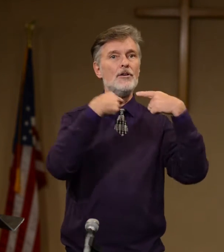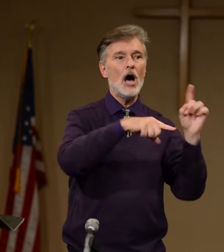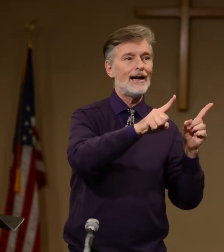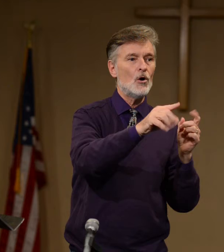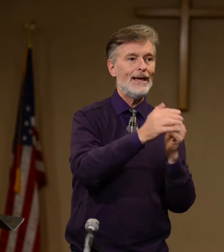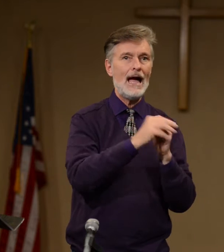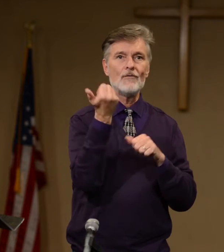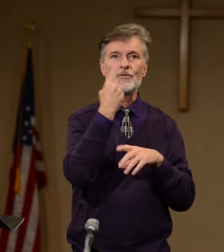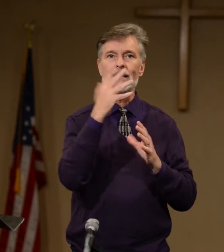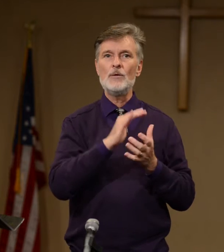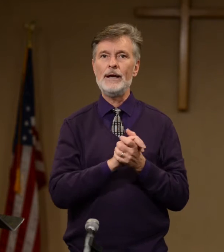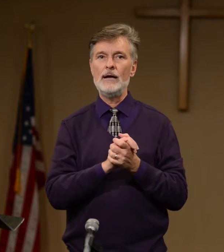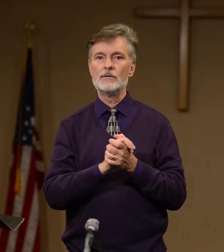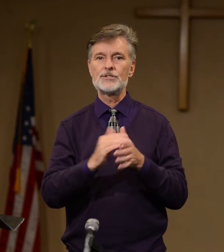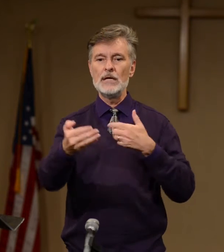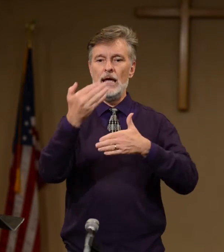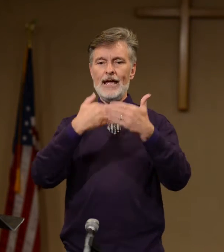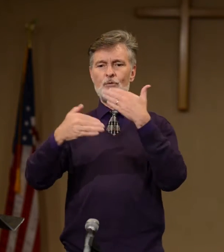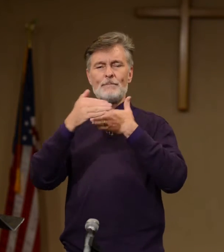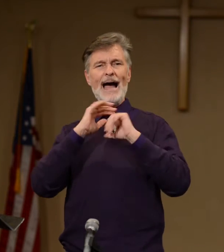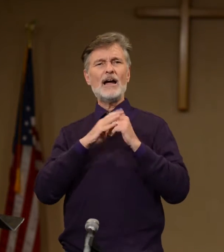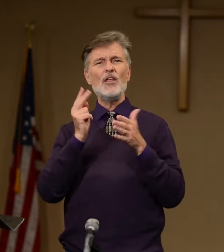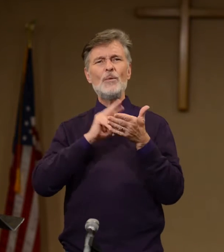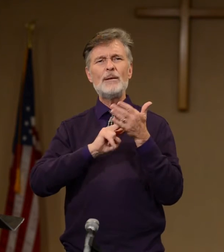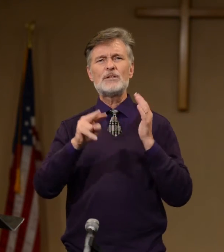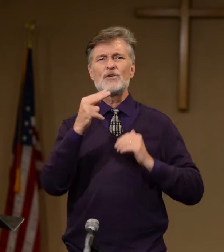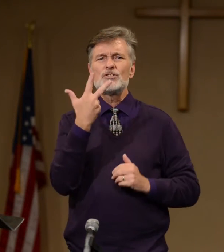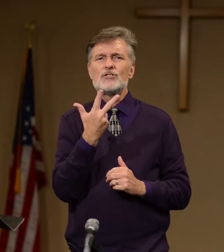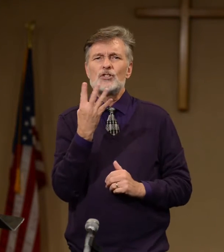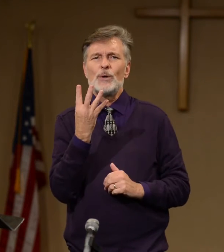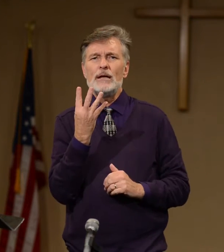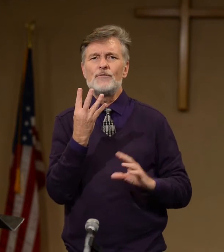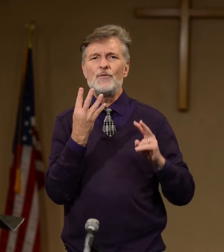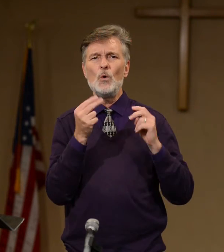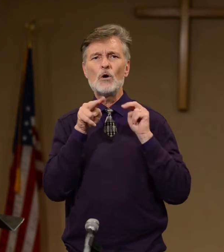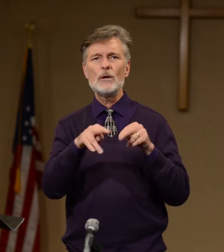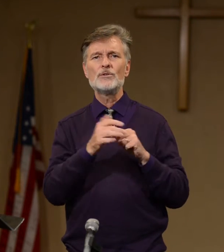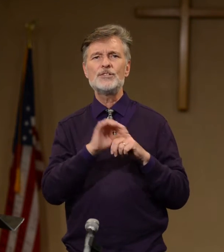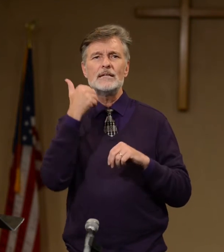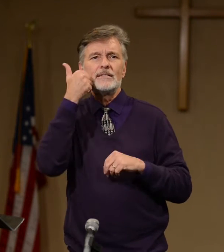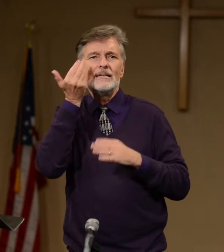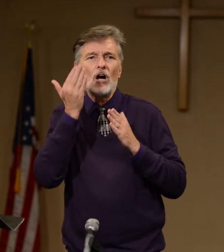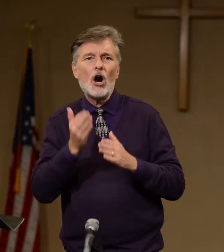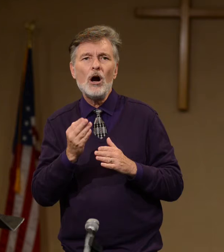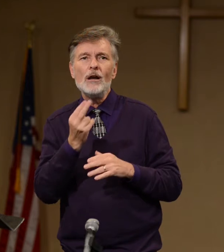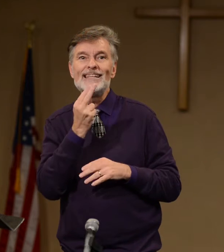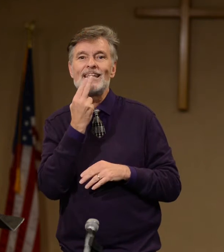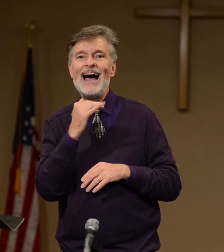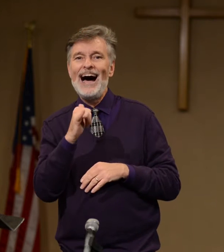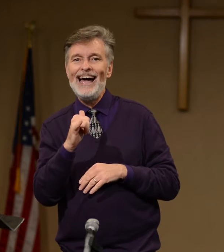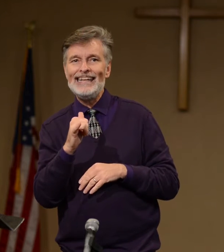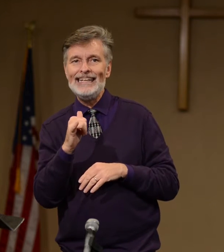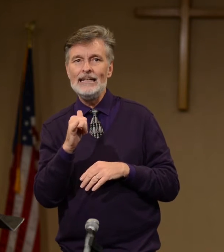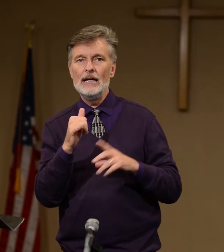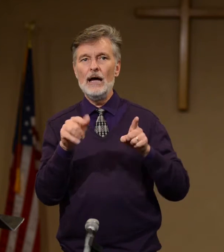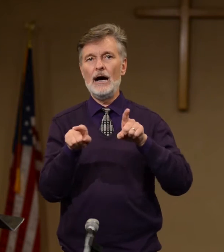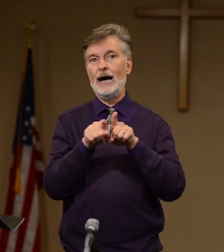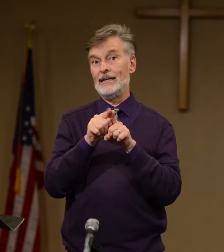not going out for anyone else. If we back all the way up to verses 3 and 4, we will see it says a harlot's honey is